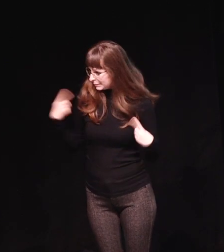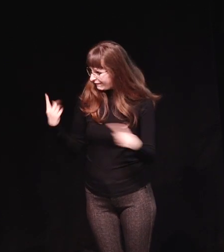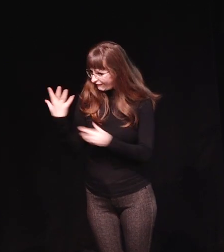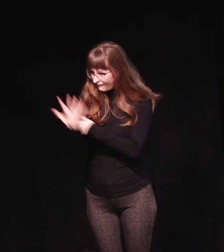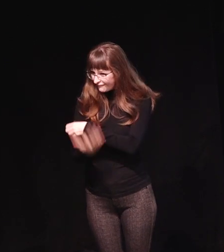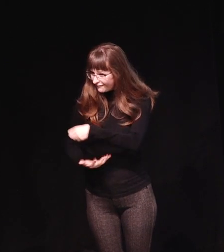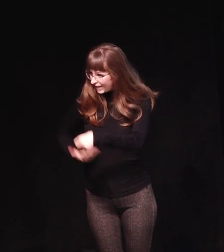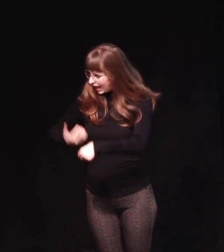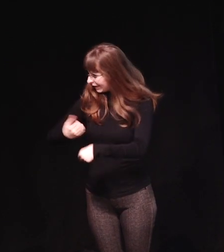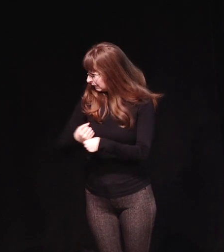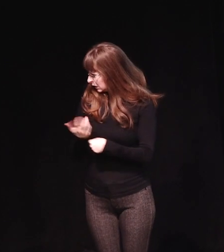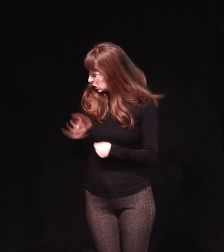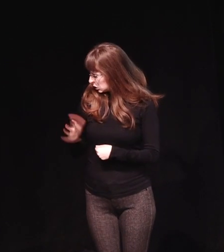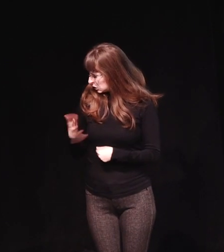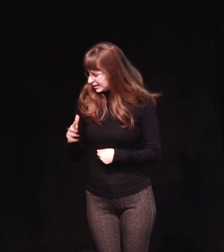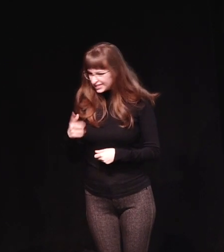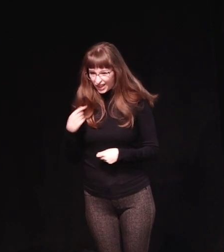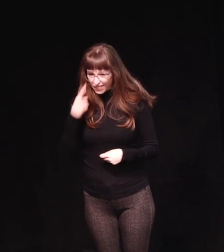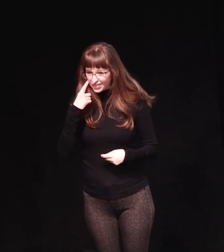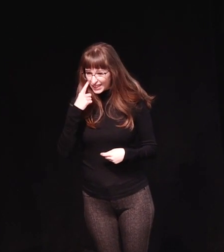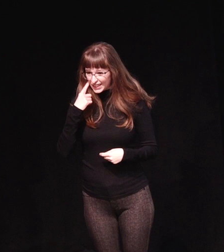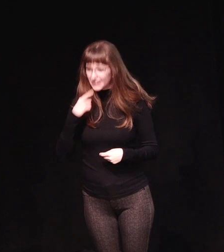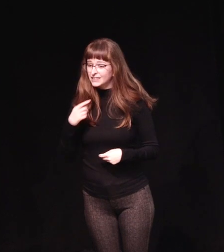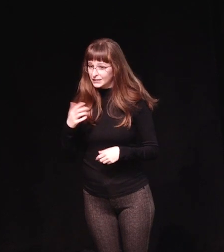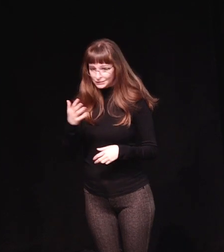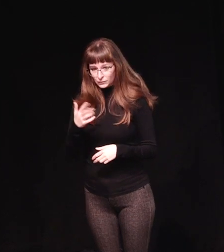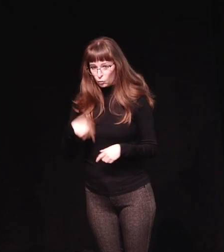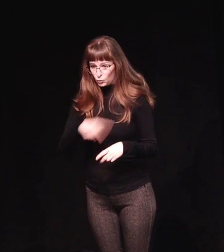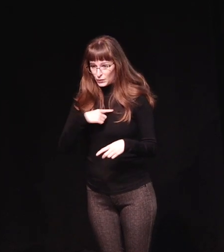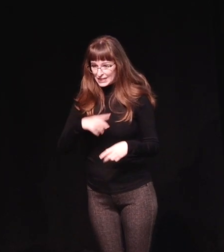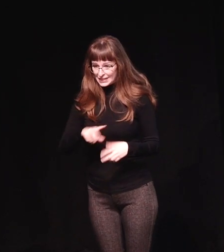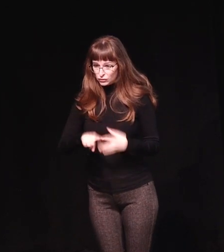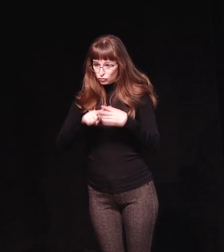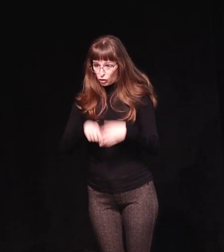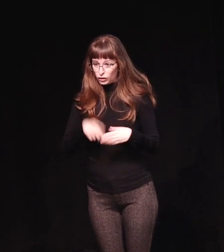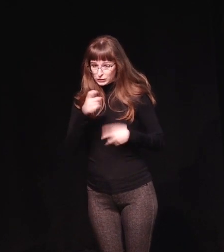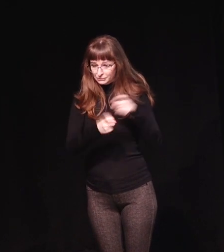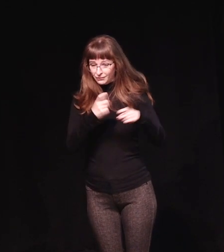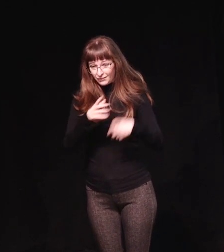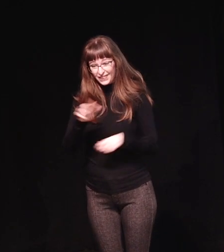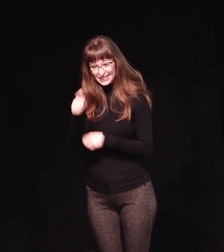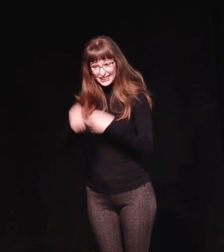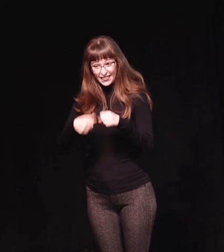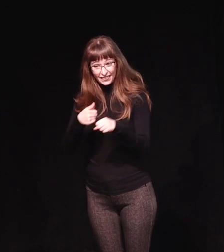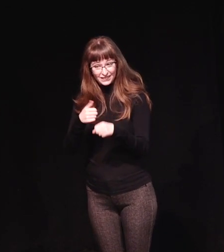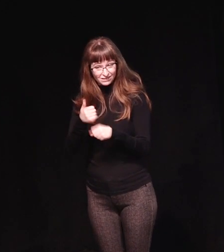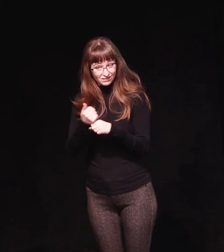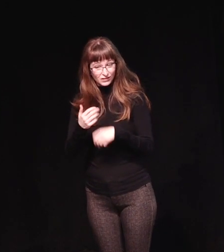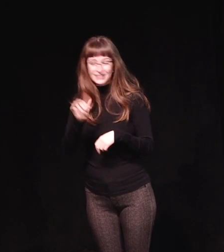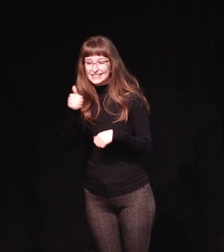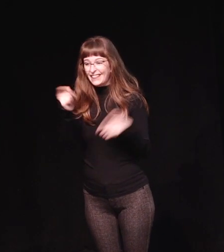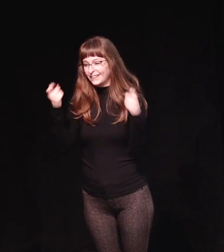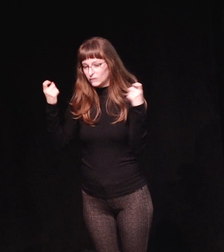ago, roughly. I think it might have started with the 10th anniversary. And we're especially delighted that this year, on